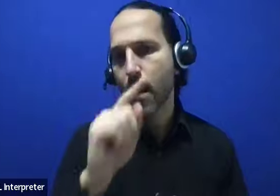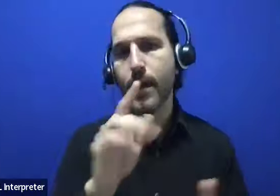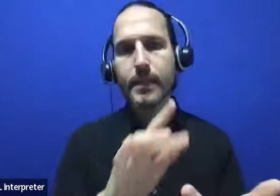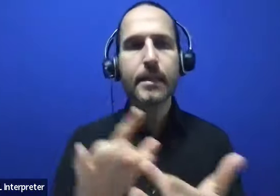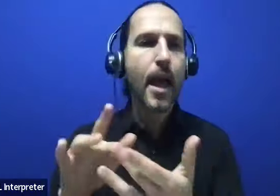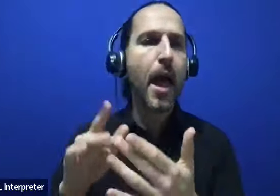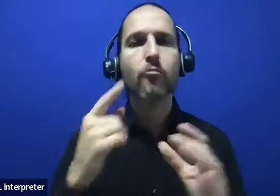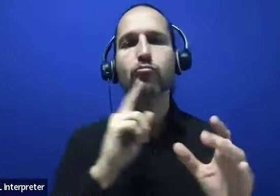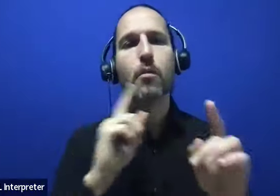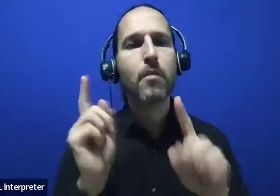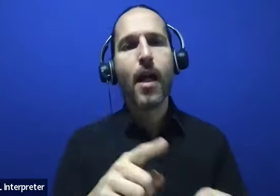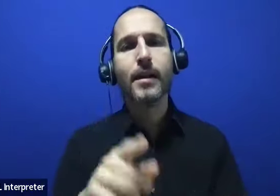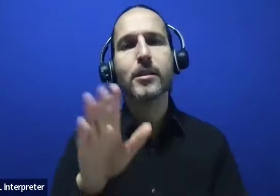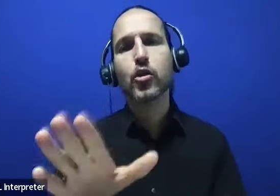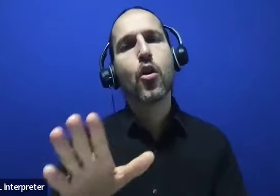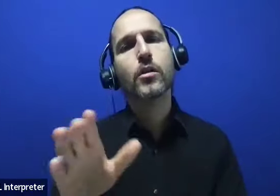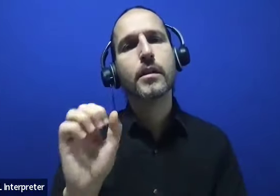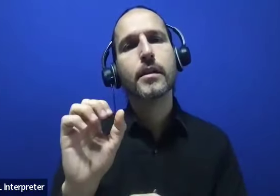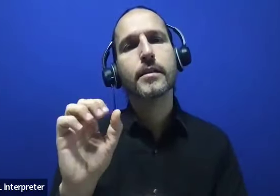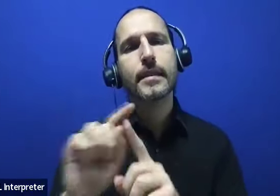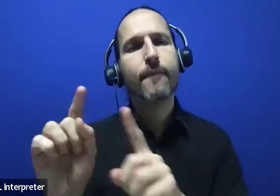you about any of the cases that you're dealing with.